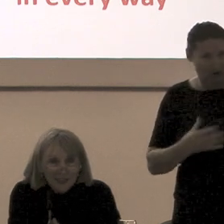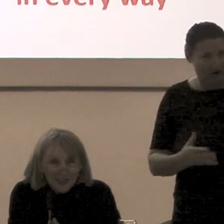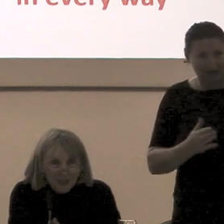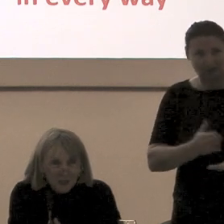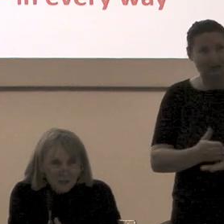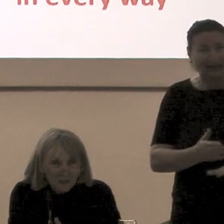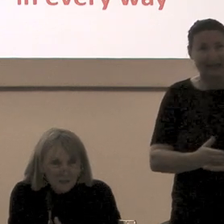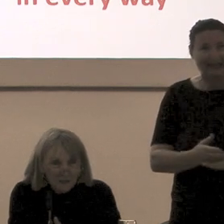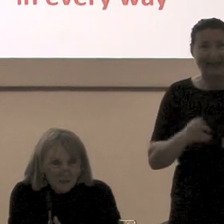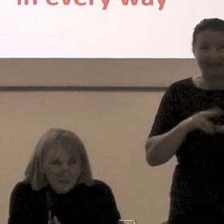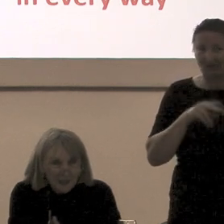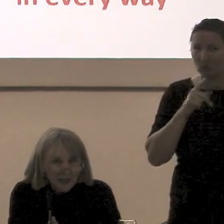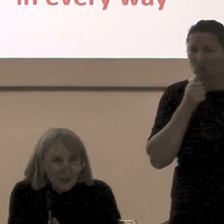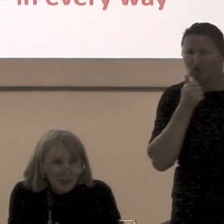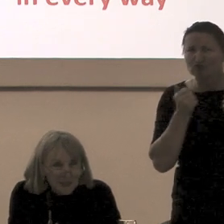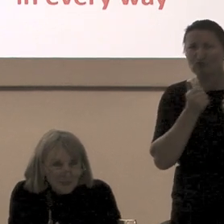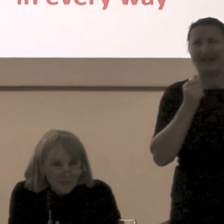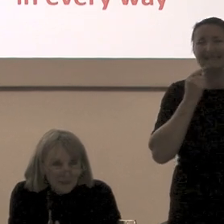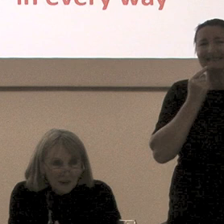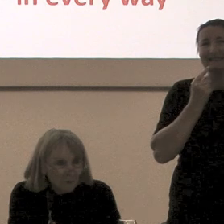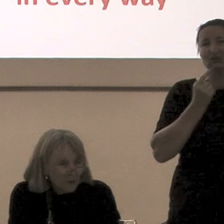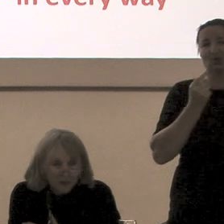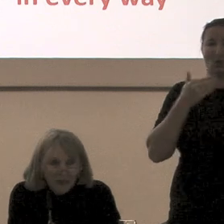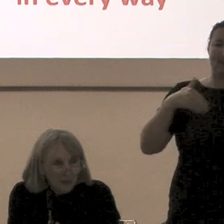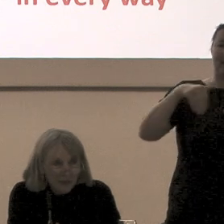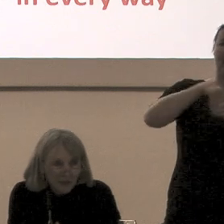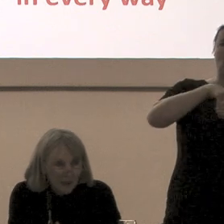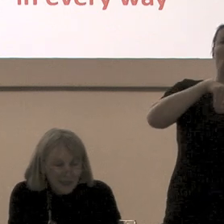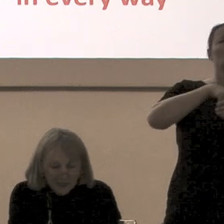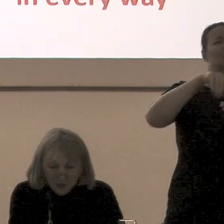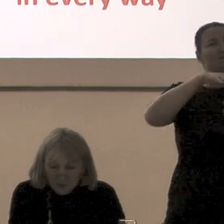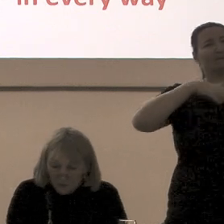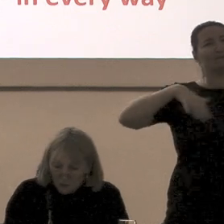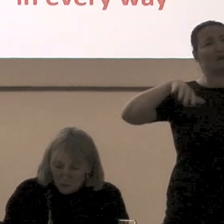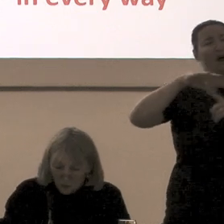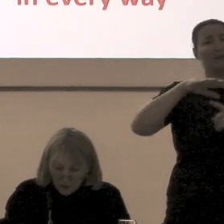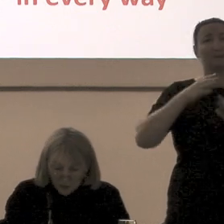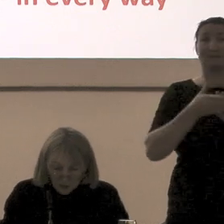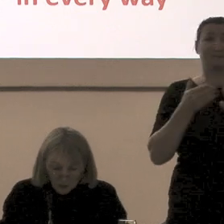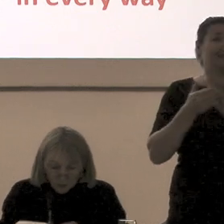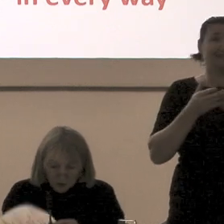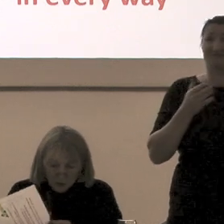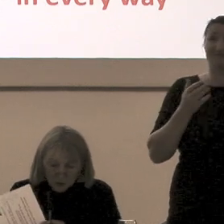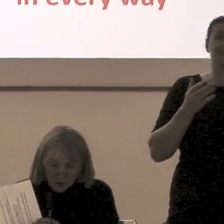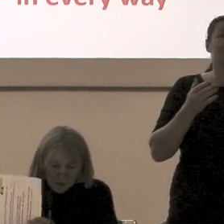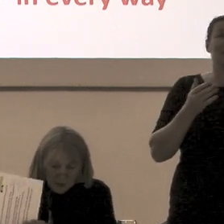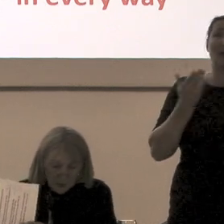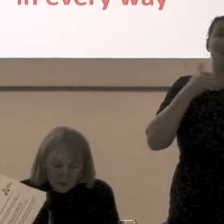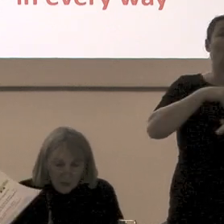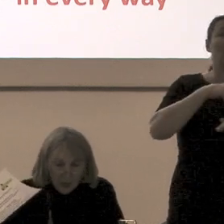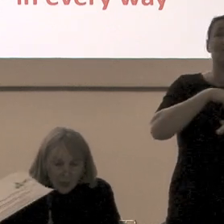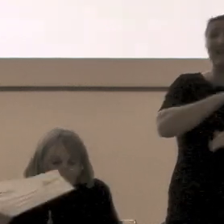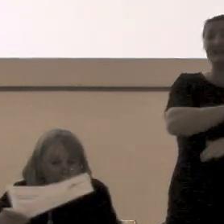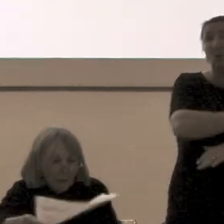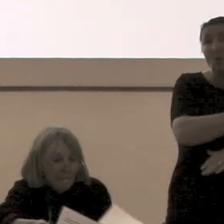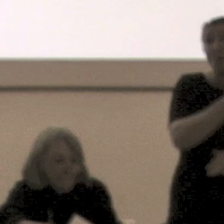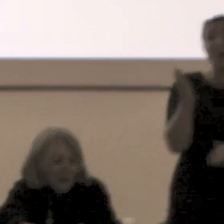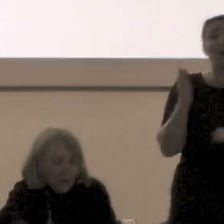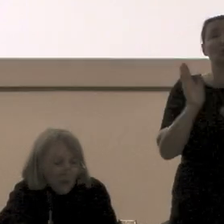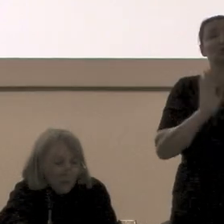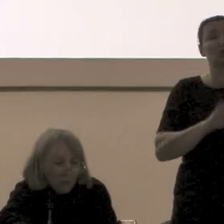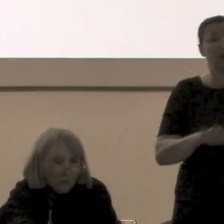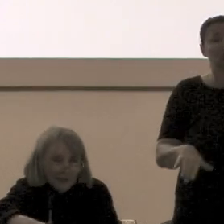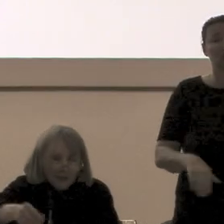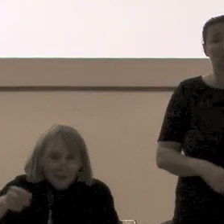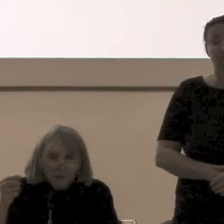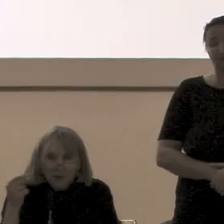you're a great teacher in an inclusive environment, you are going to be a great teacher for all children. So,